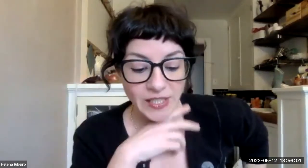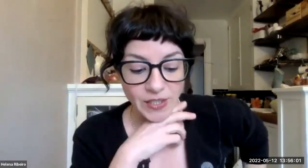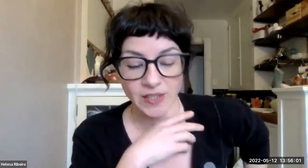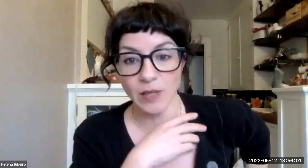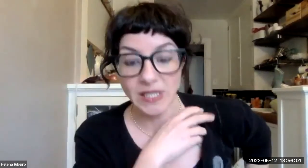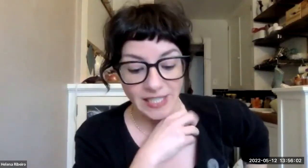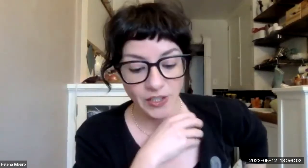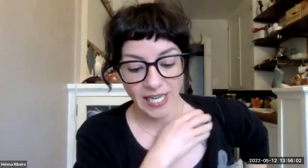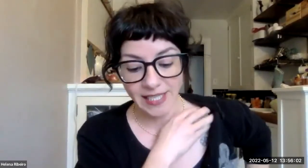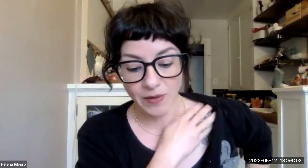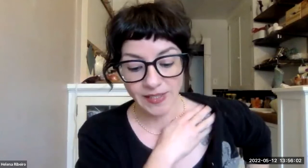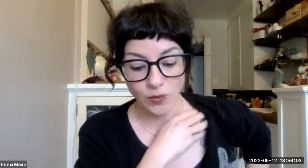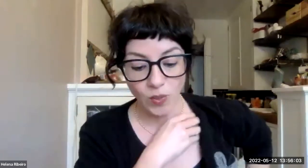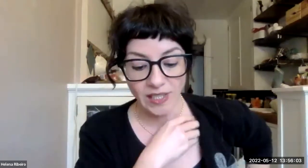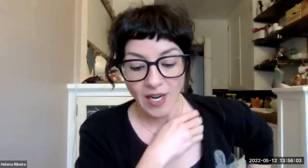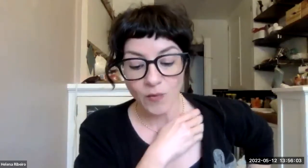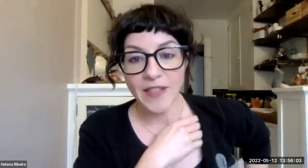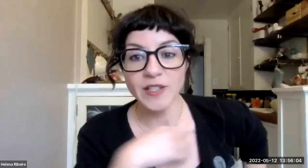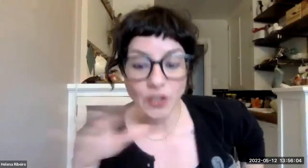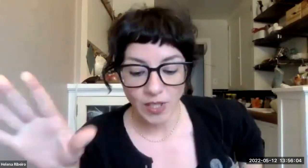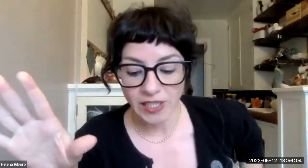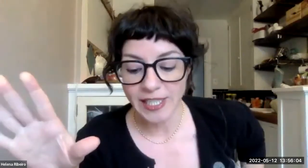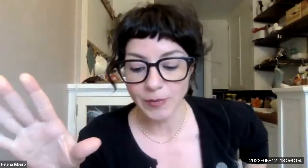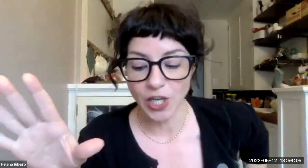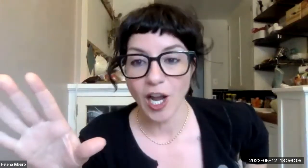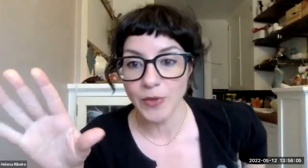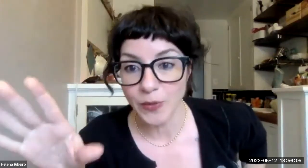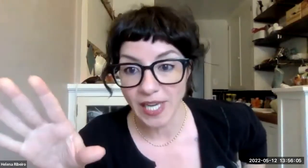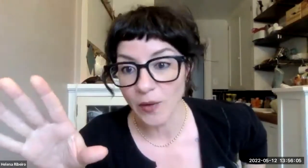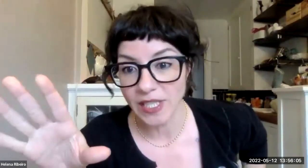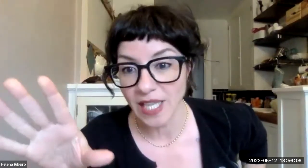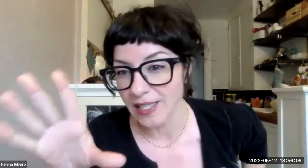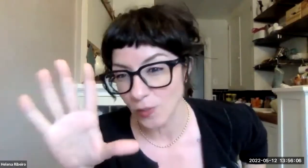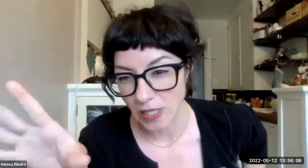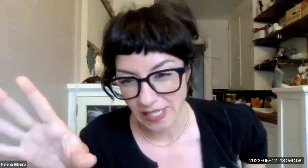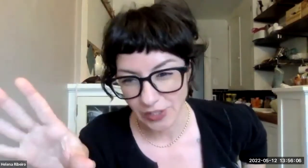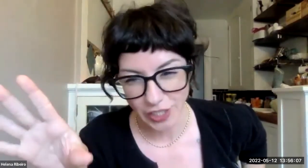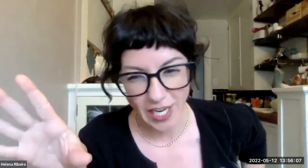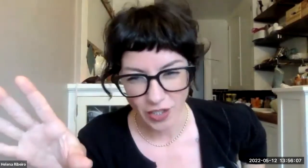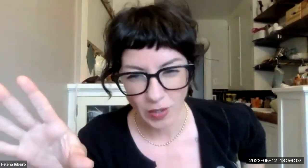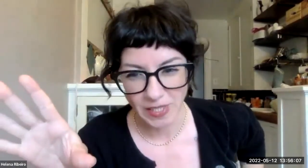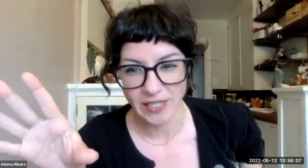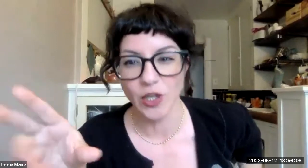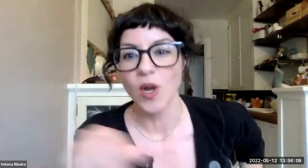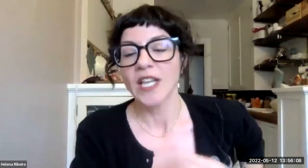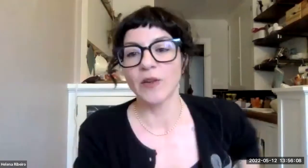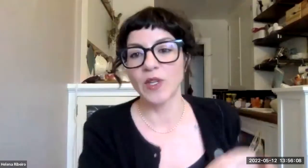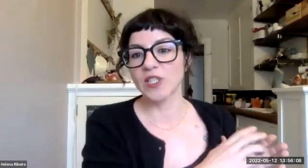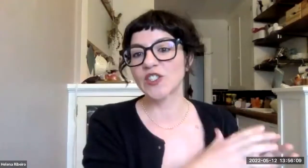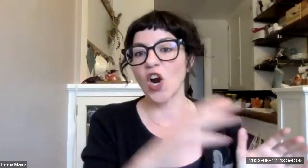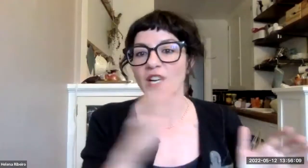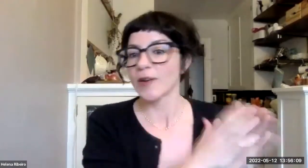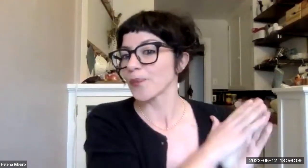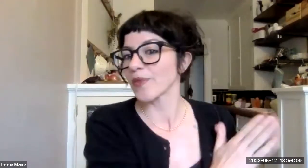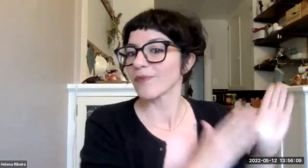and materials that would center anti-racist work rather than do a cleanup job through an equity lens once things are done. You know what I'm saying? So they